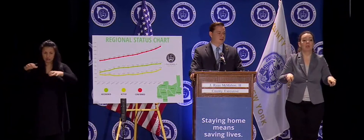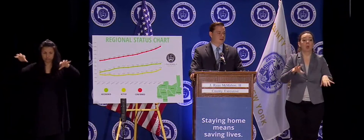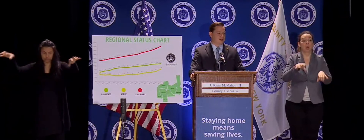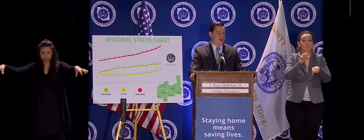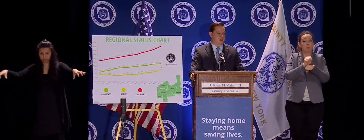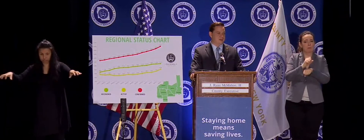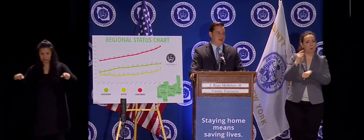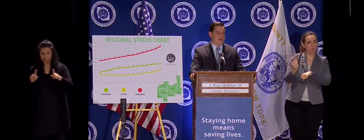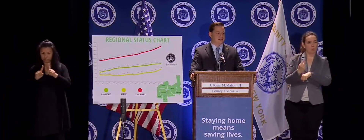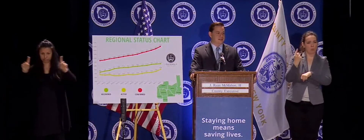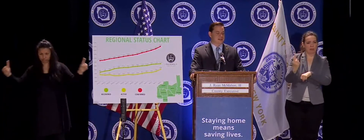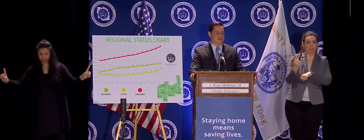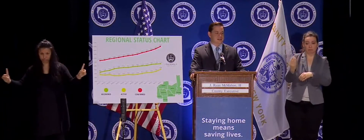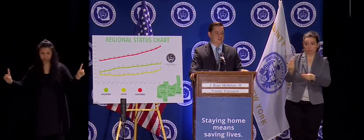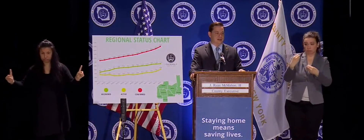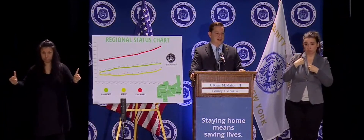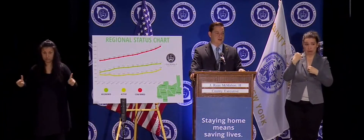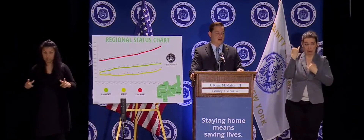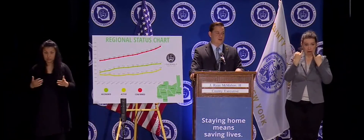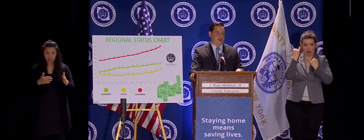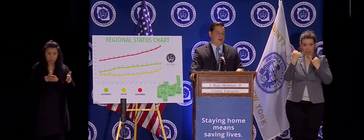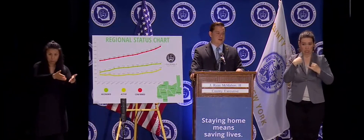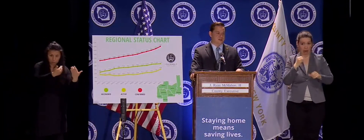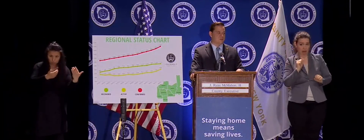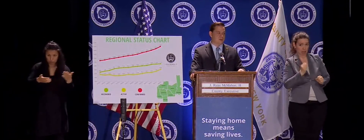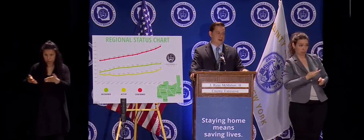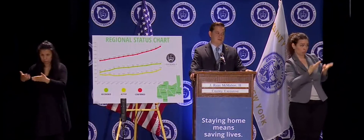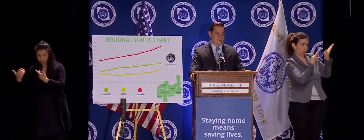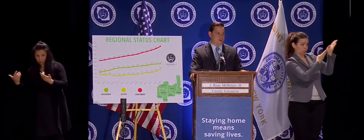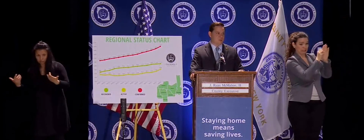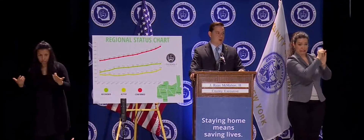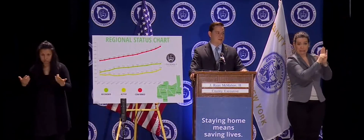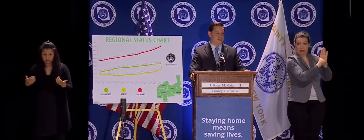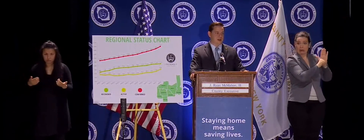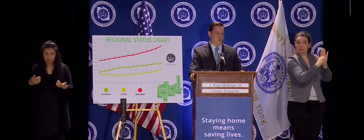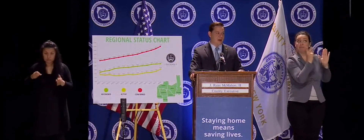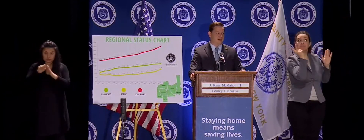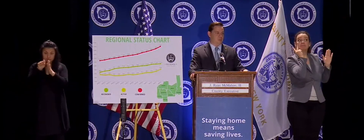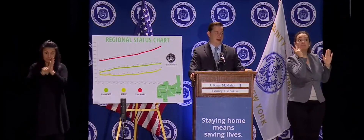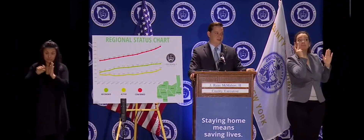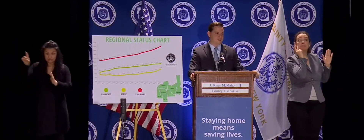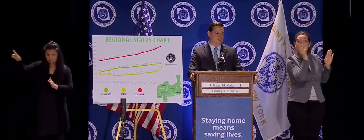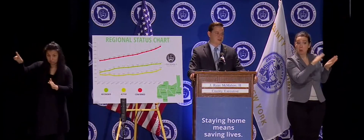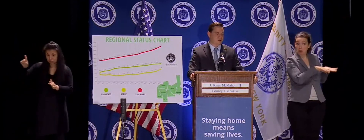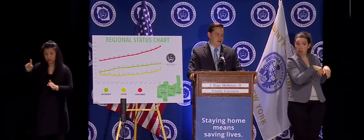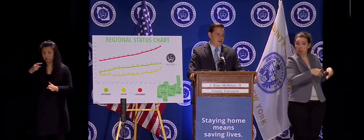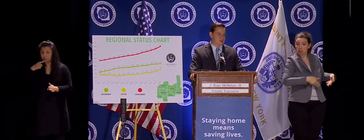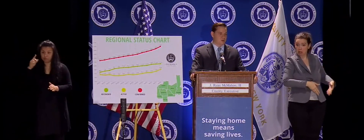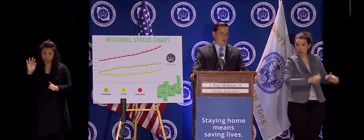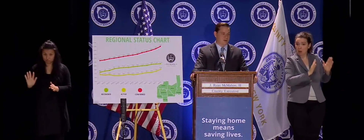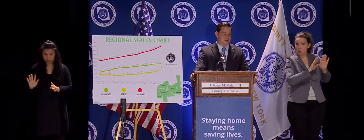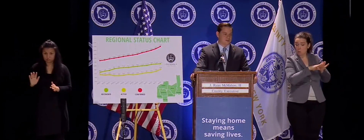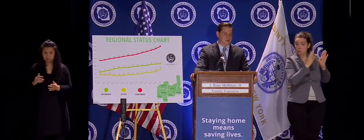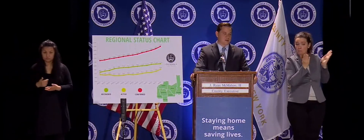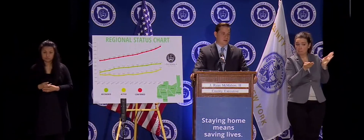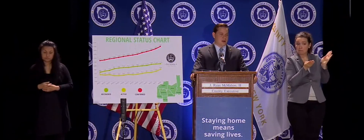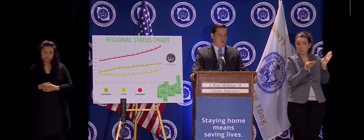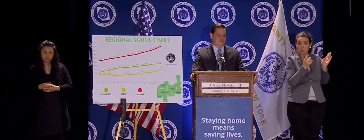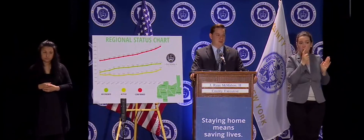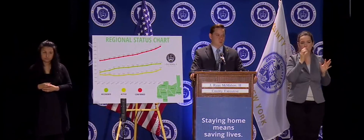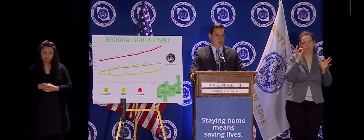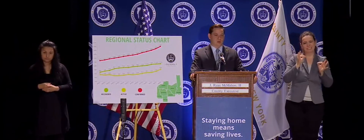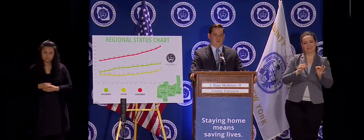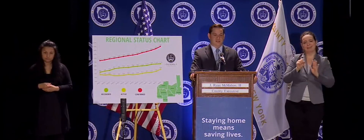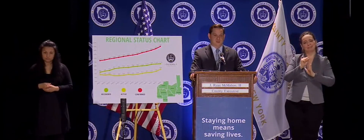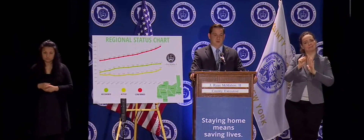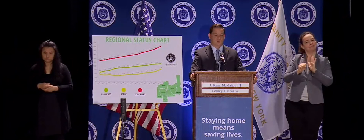state. The state's going to make that call. That call is going to have broad statewide impacts. So whether it's